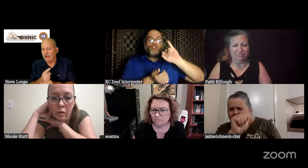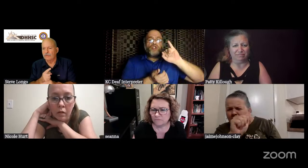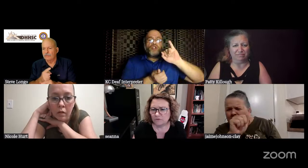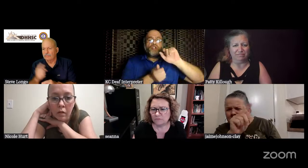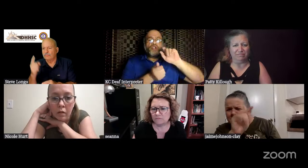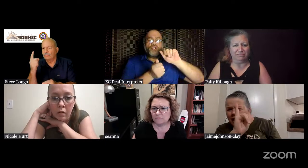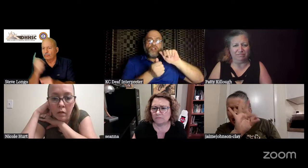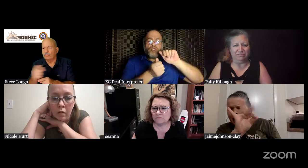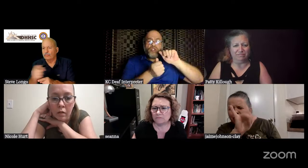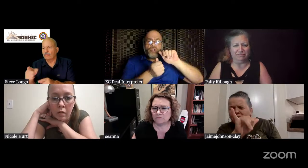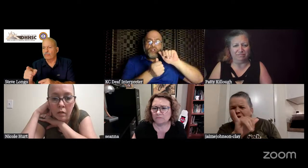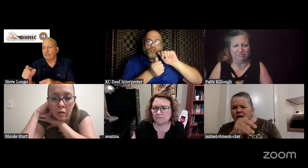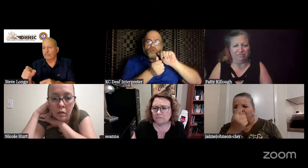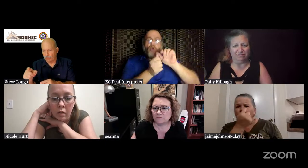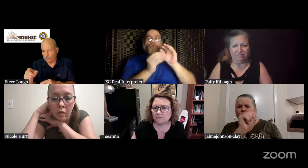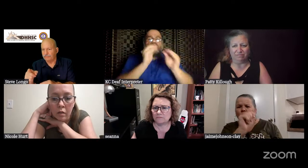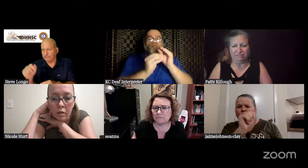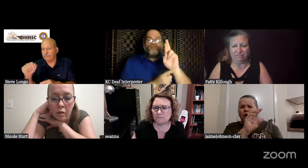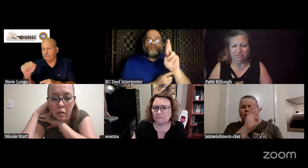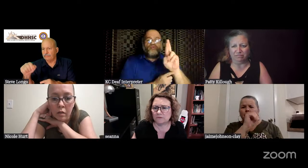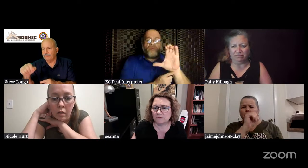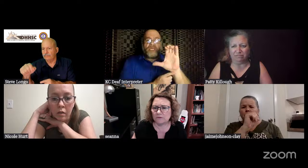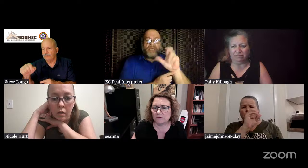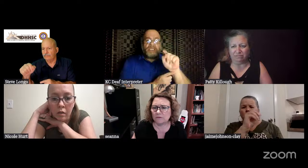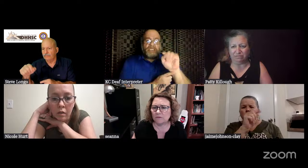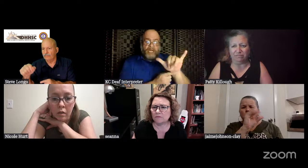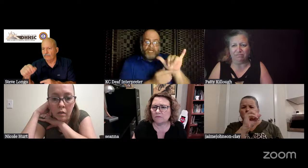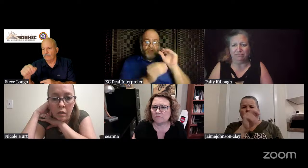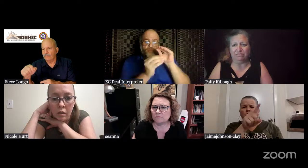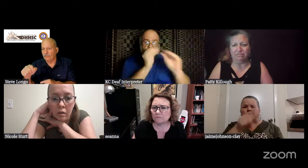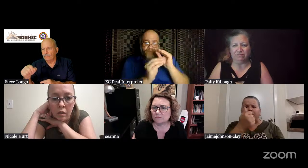Michelle says we don't need to vote again.